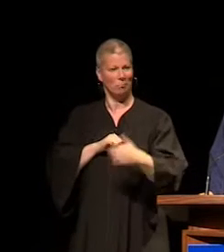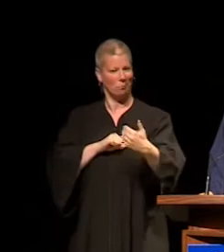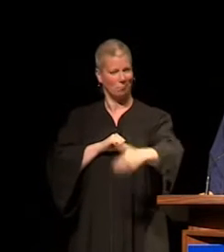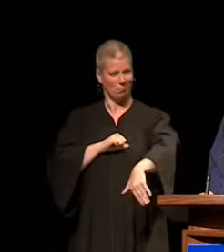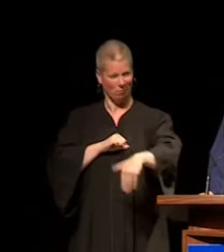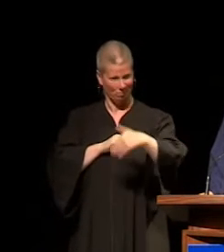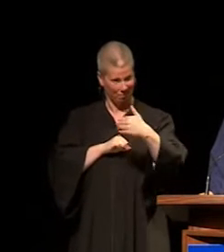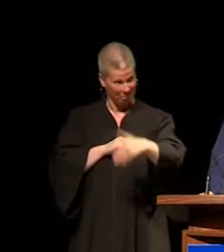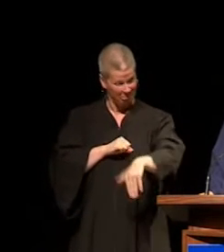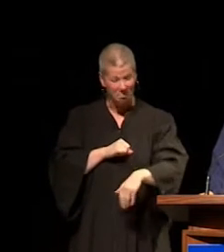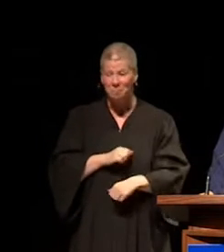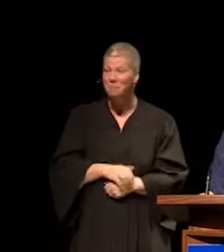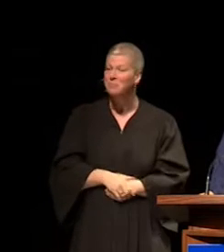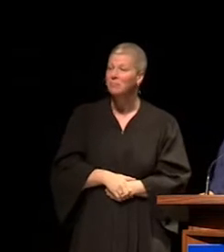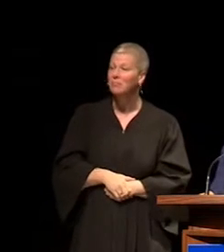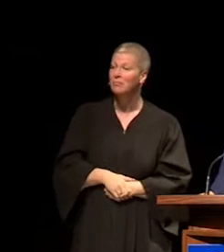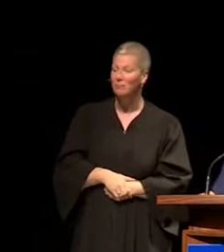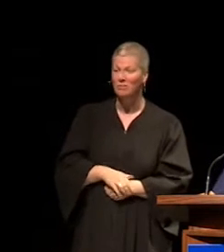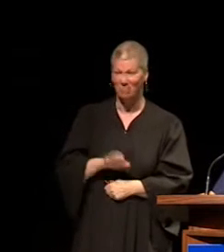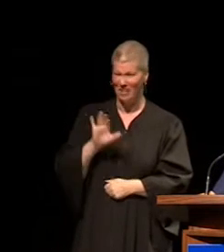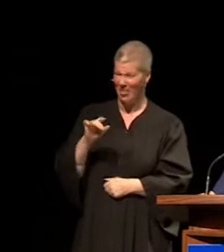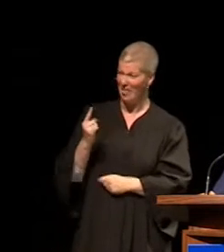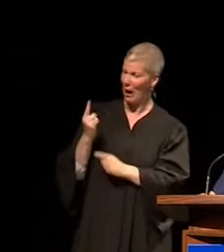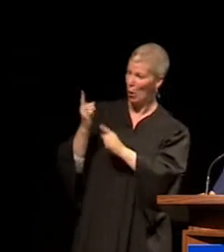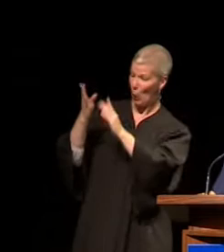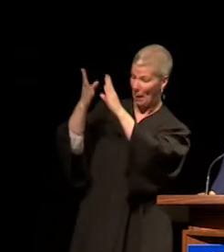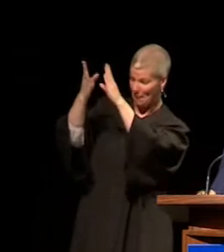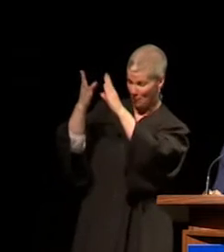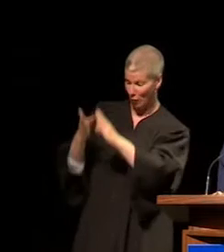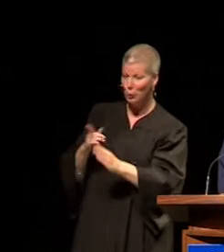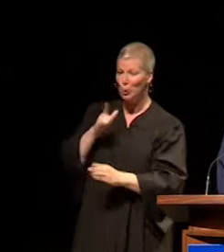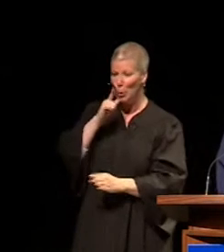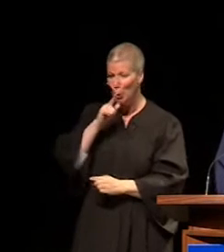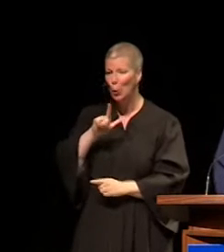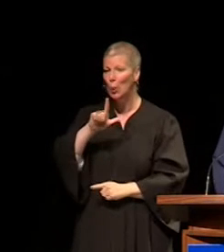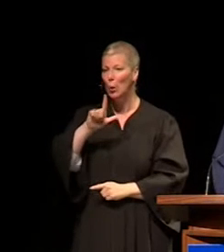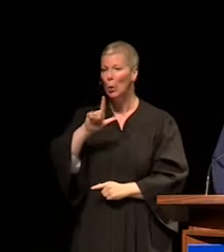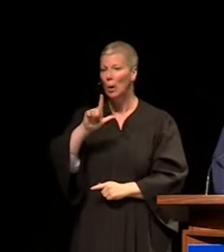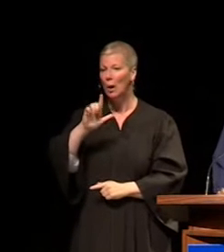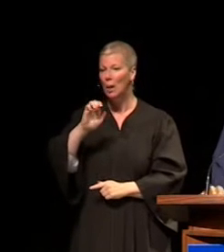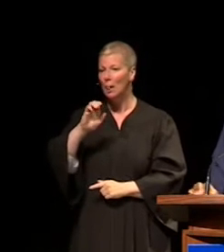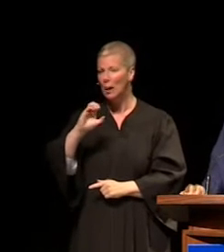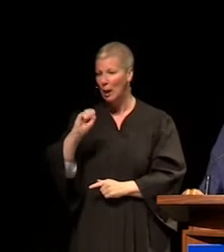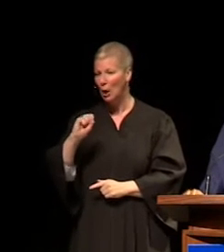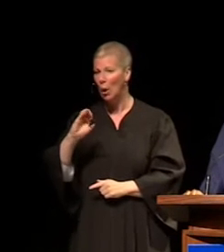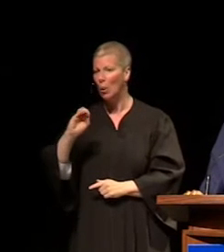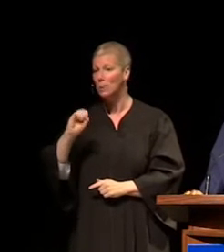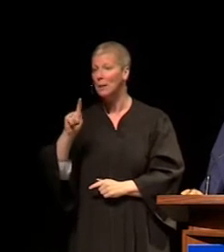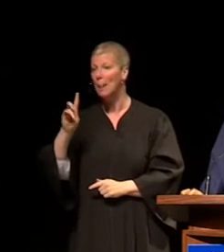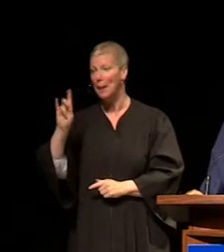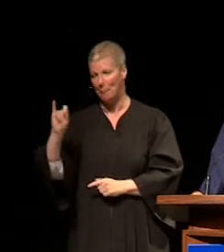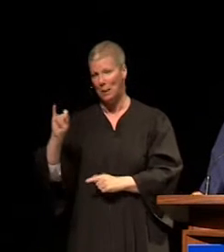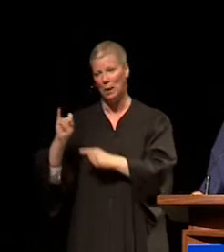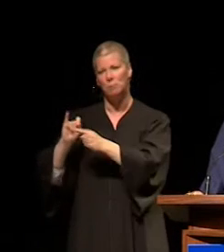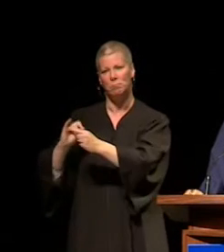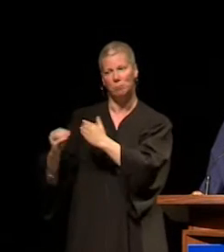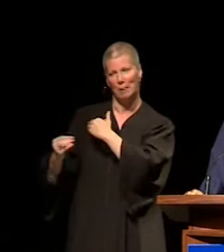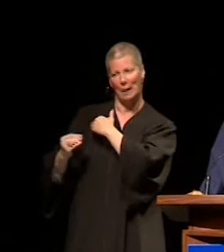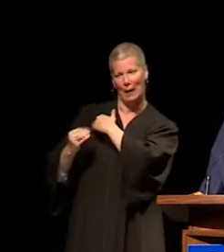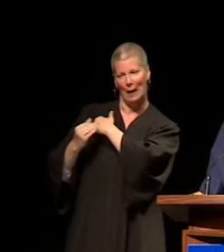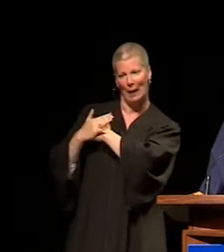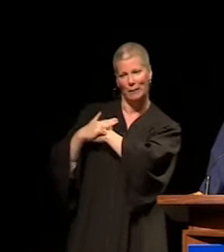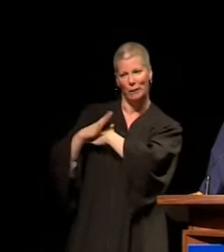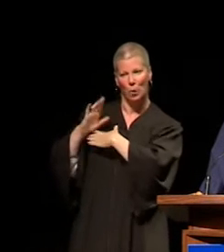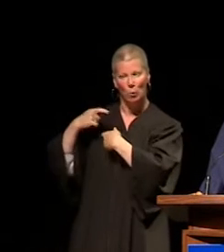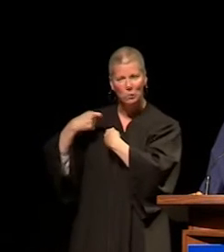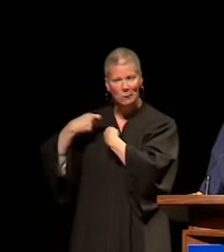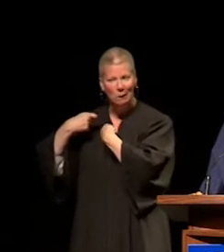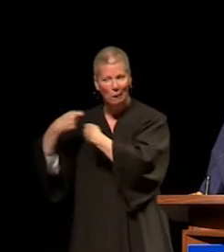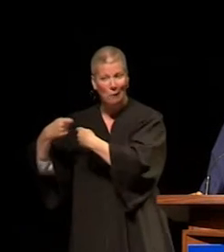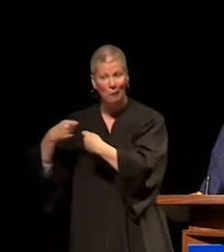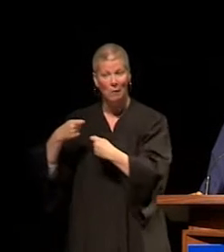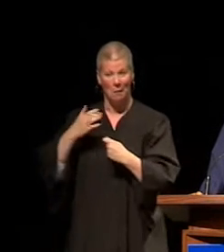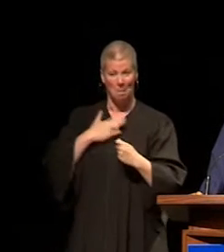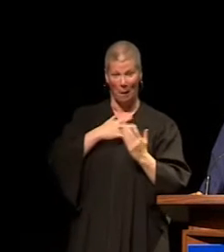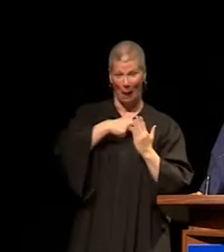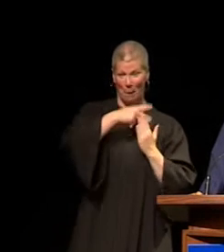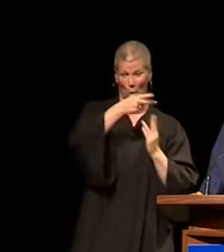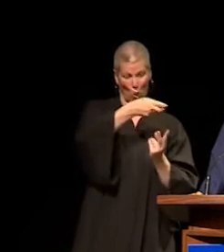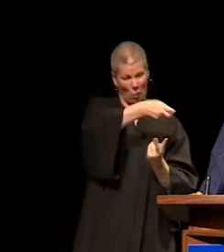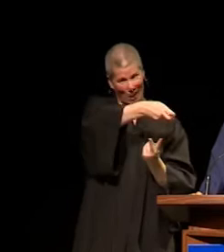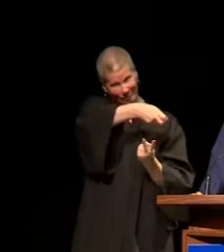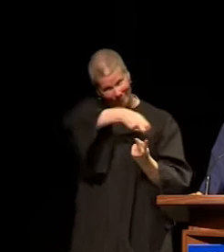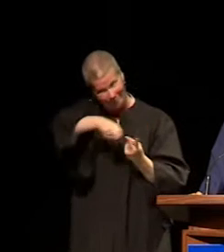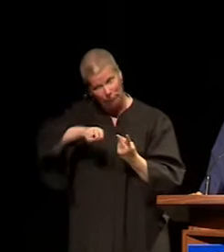That is how one professor, Leo Salemi, influenced me into transferring to the 3-year building automation